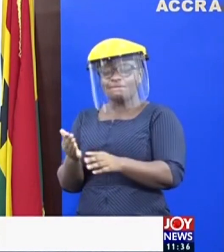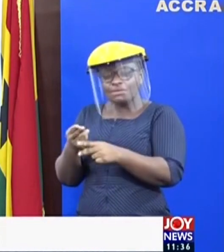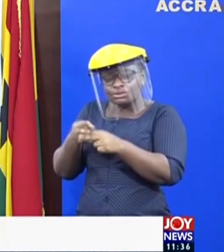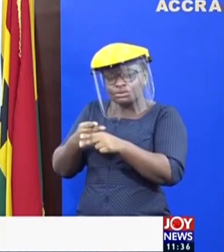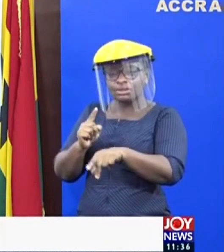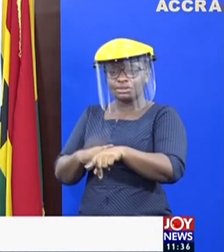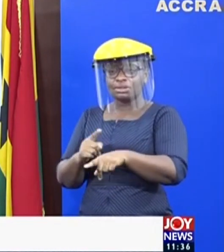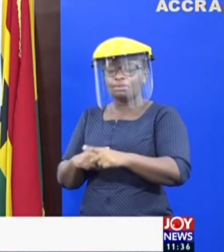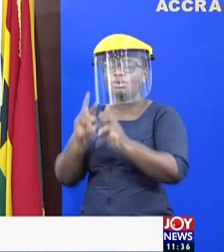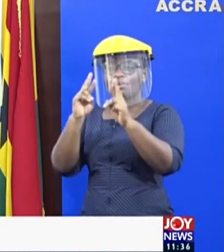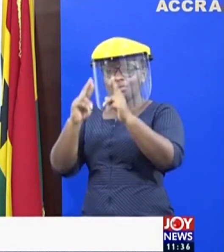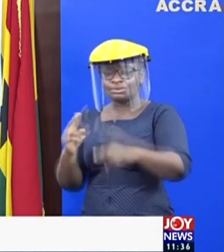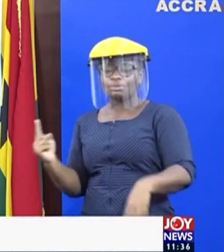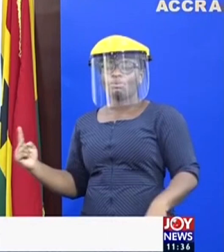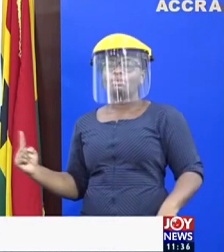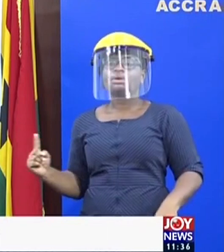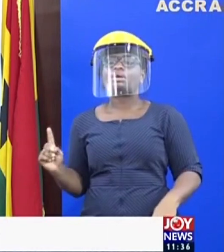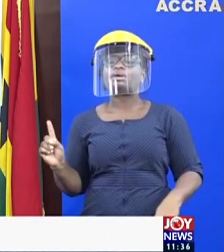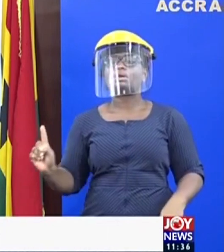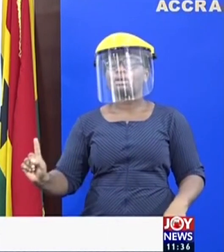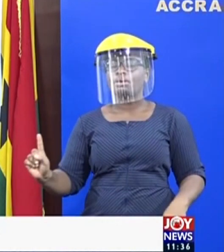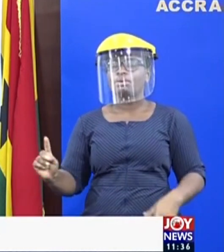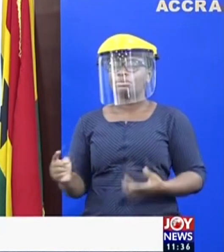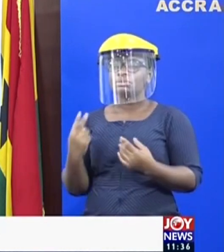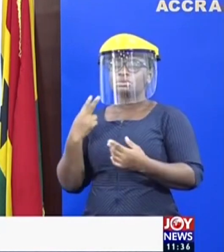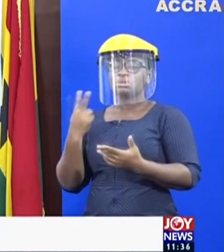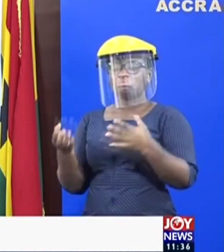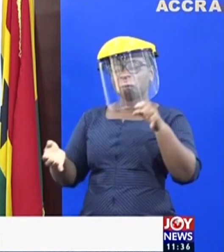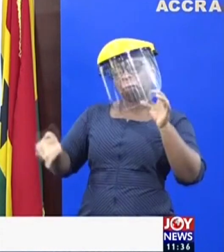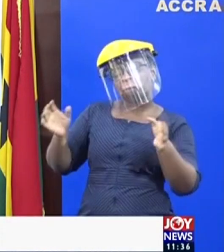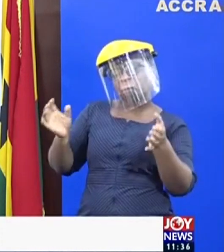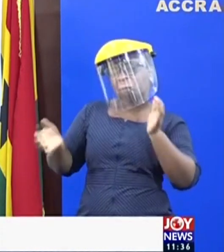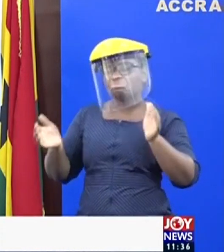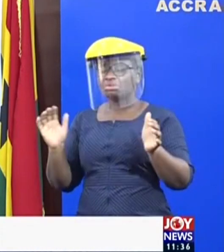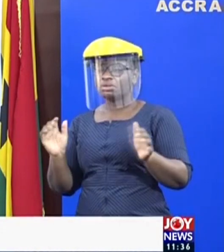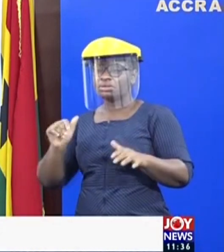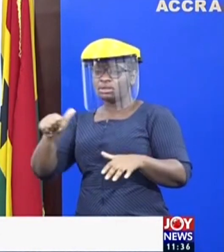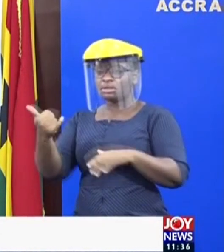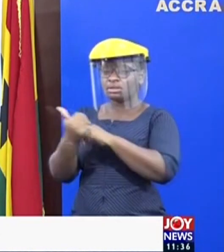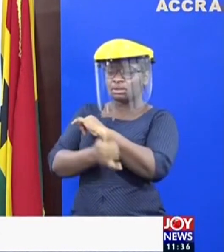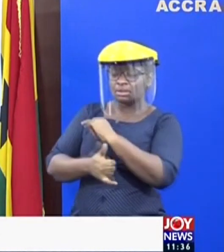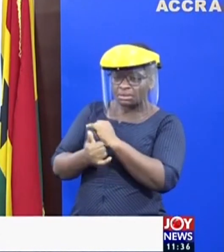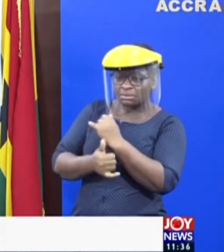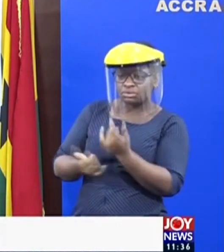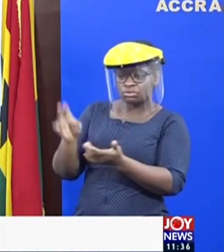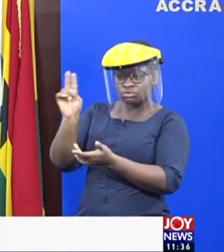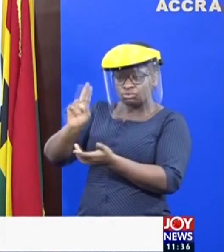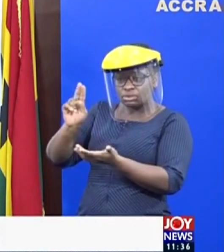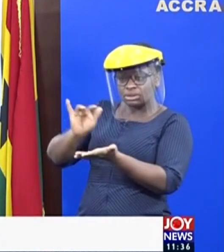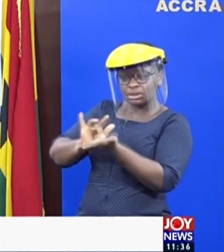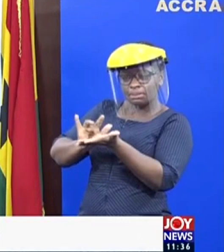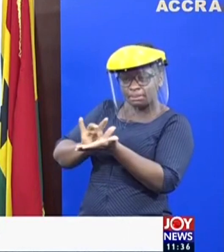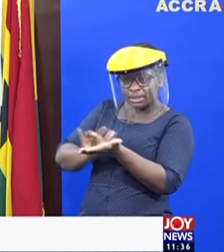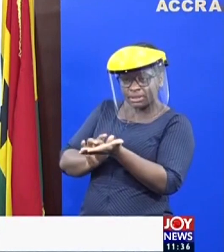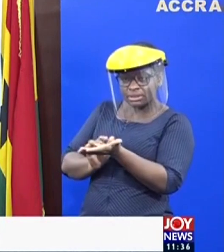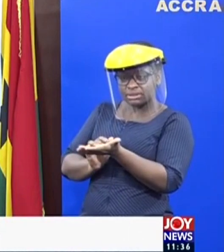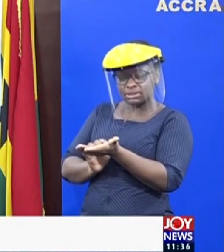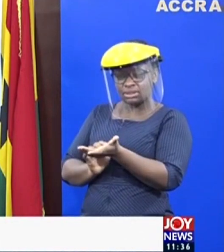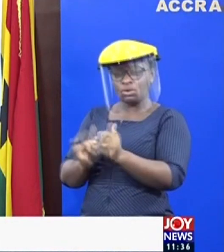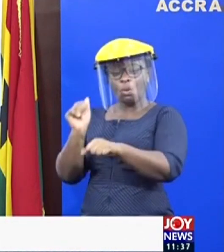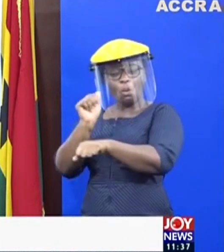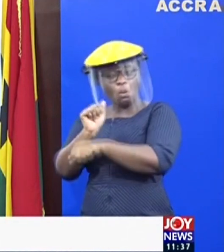will come out, and we'll see whether, compared to those who are on Zithromax and those who are Zithromax and